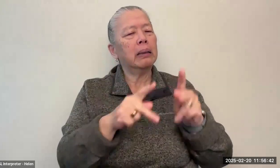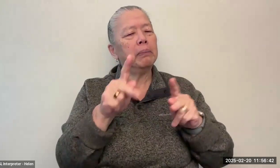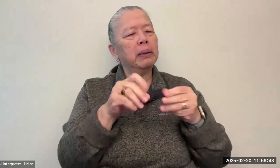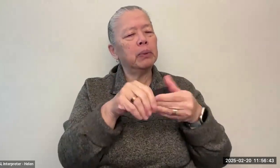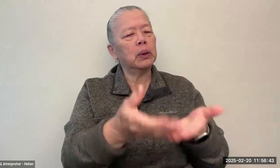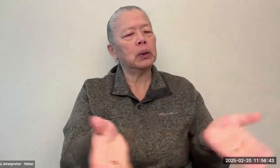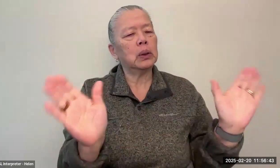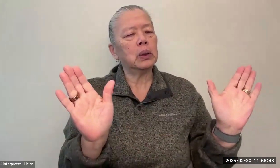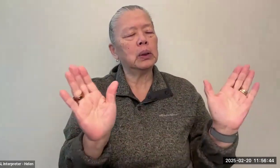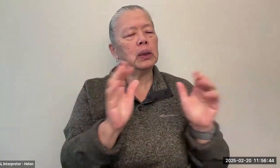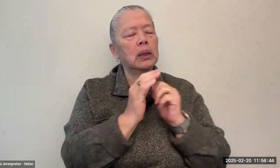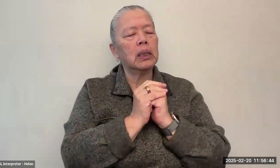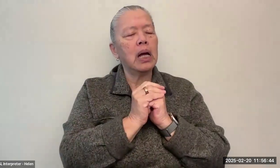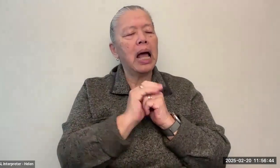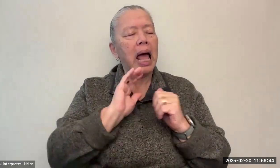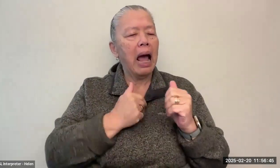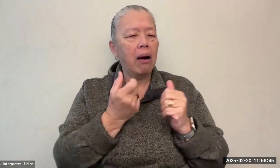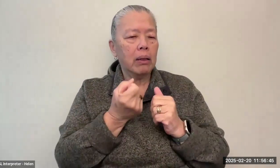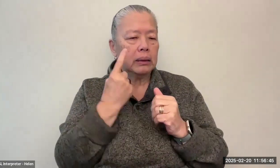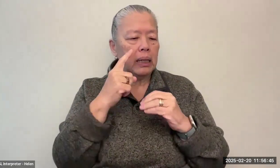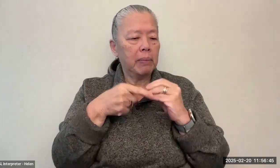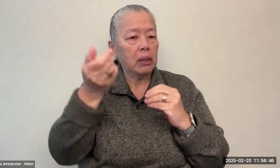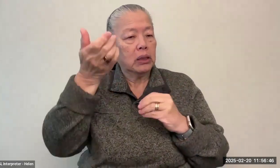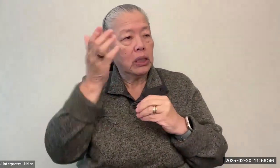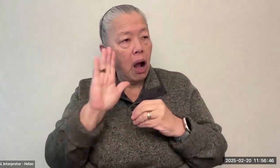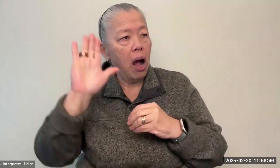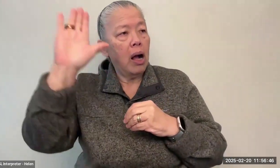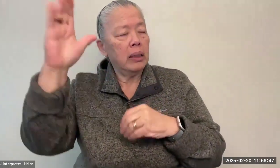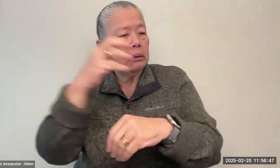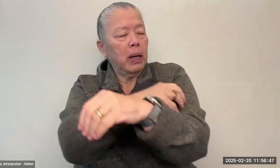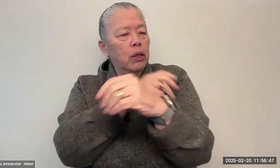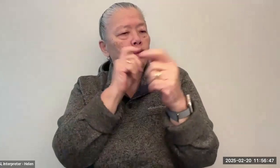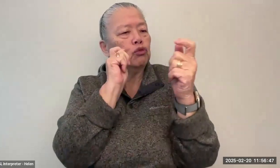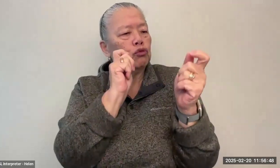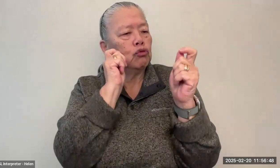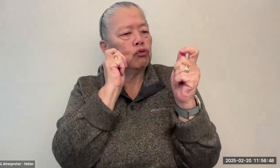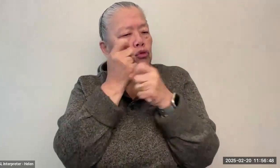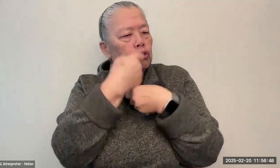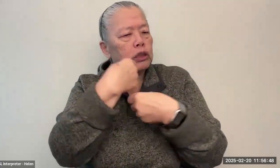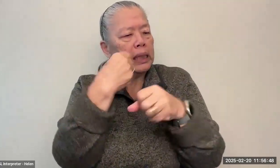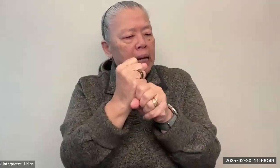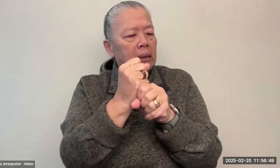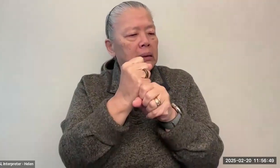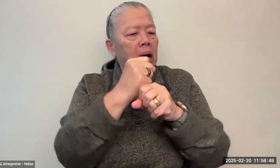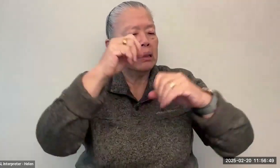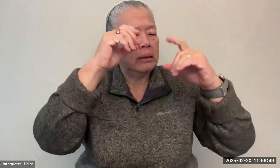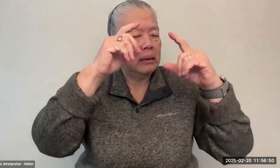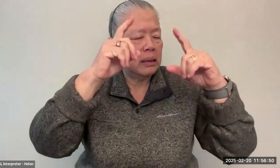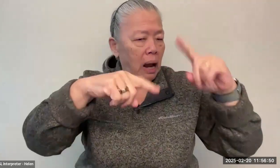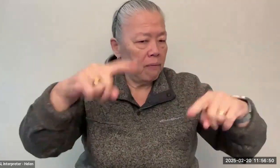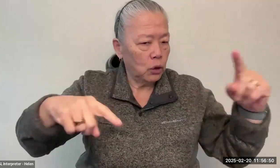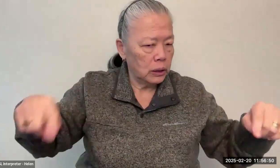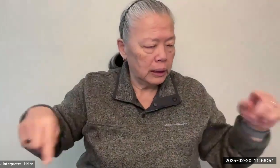our understanding of God's creative power and our diversity is one of those things